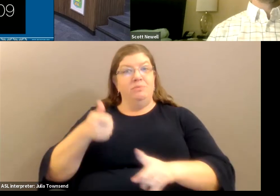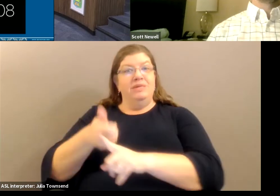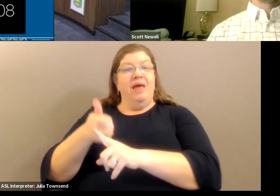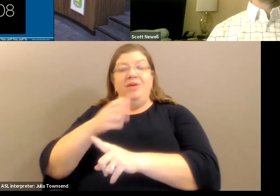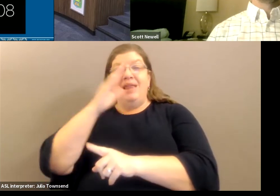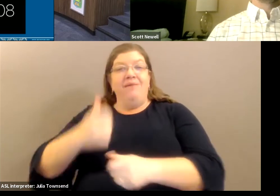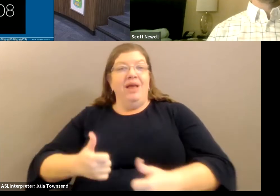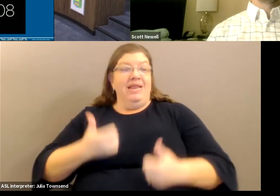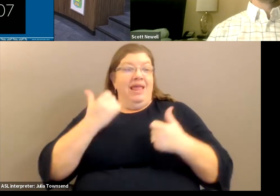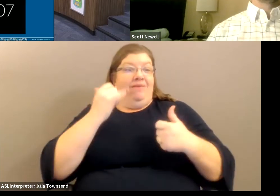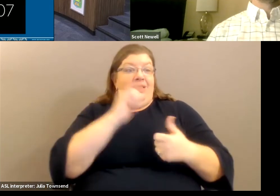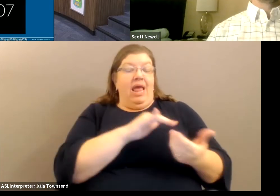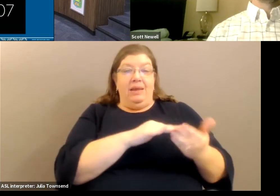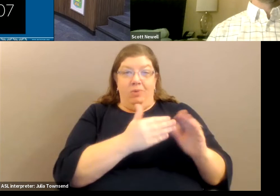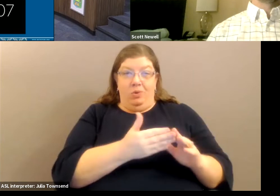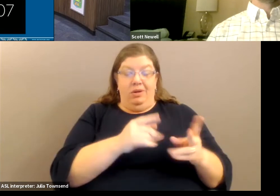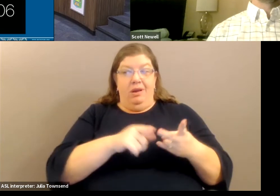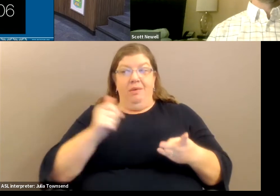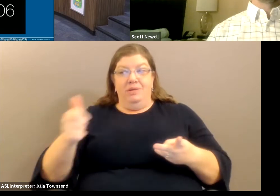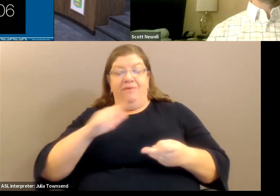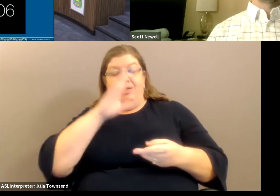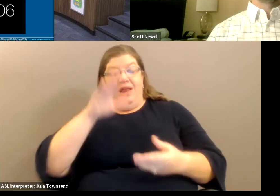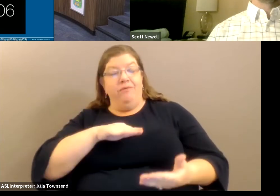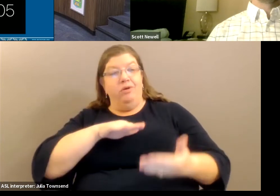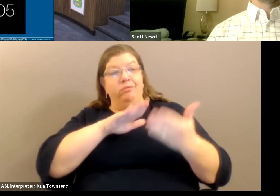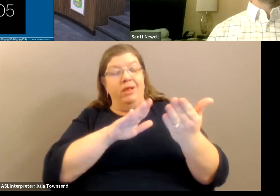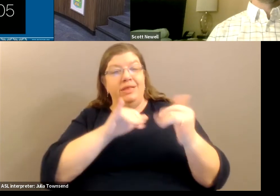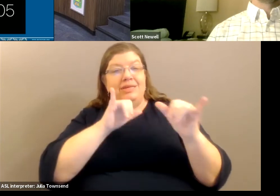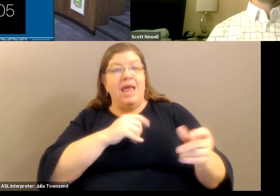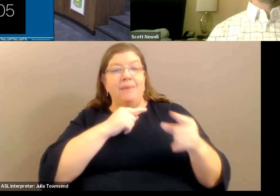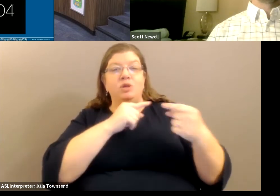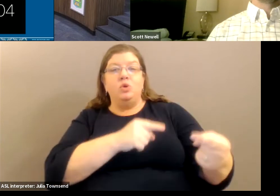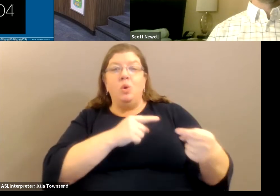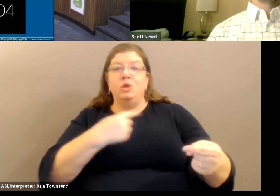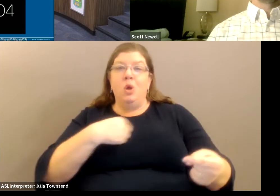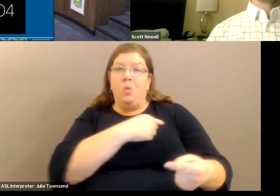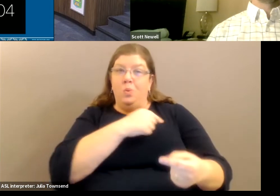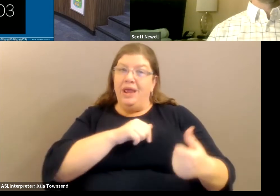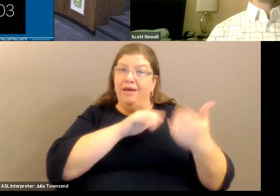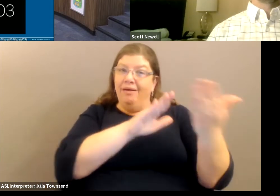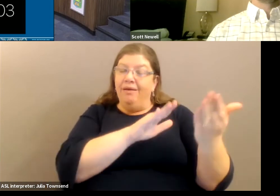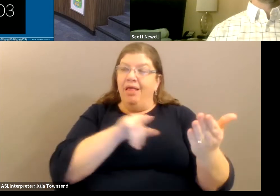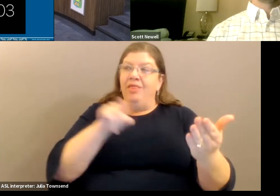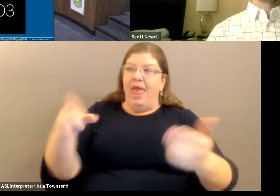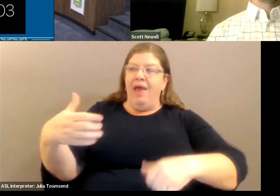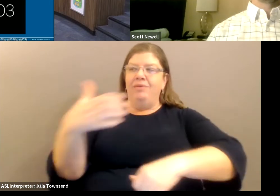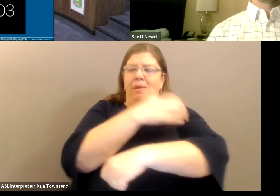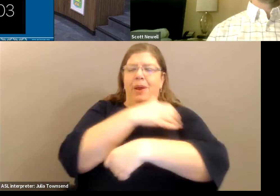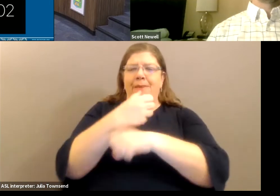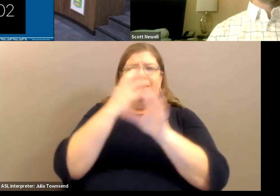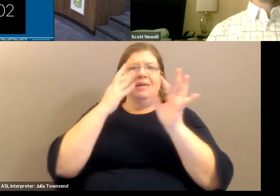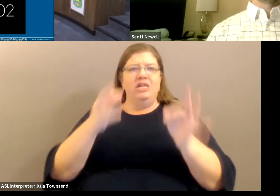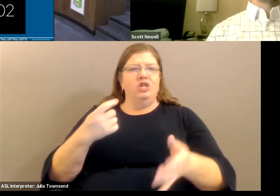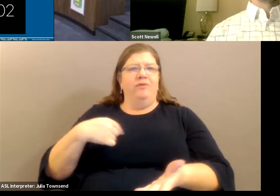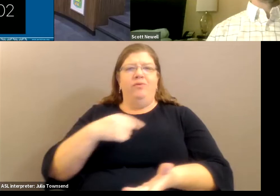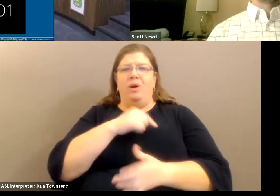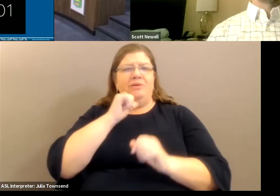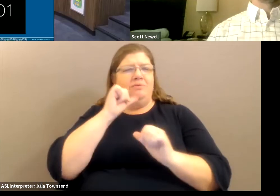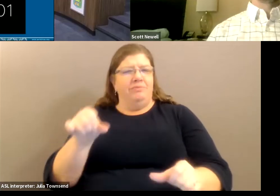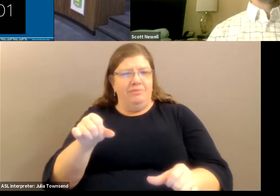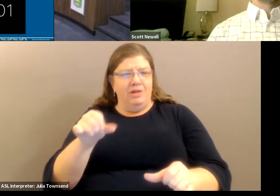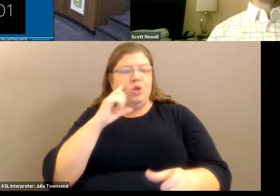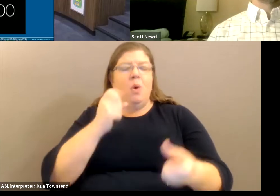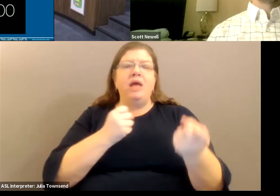that community or who has never encountered the struggles we have should have the power to make decisions on our behalf. Therefore, I'm in support of Equity